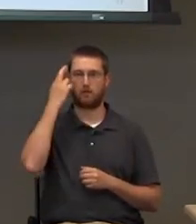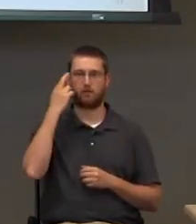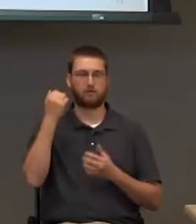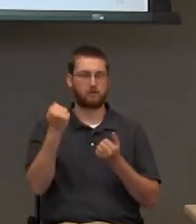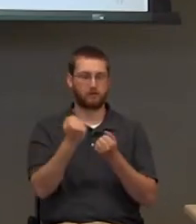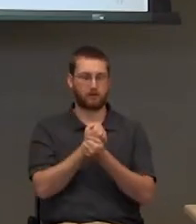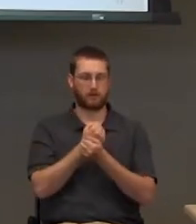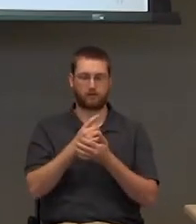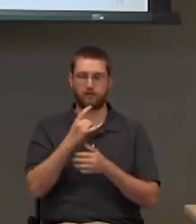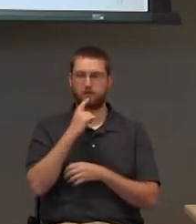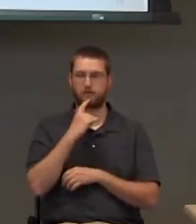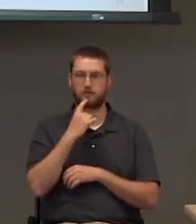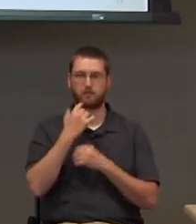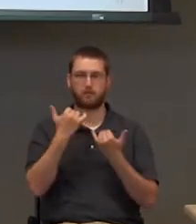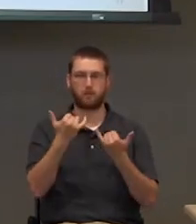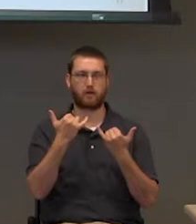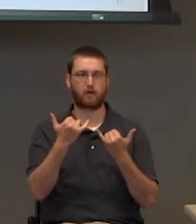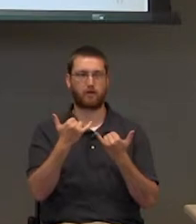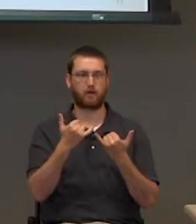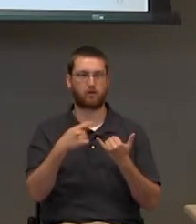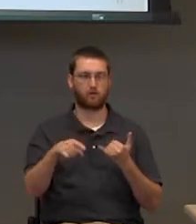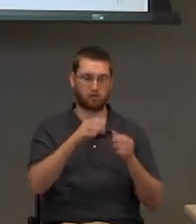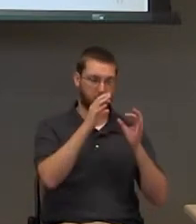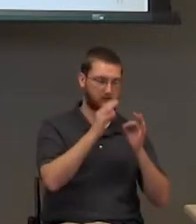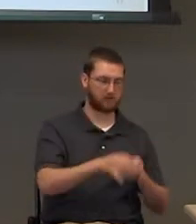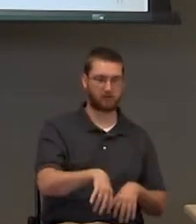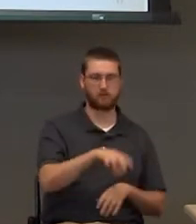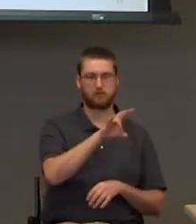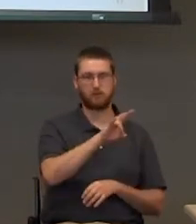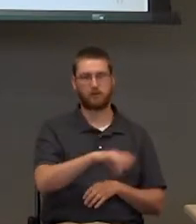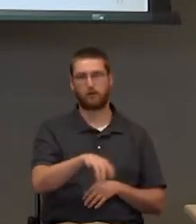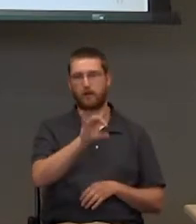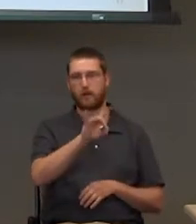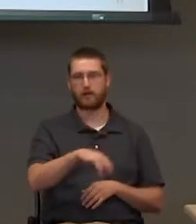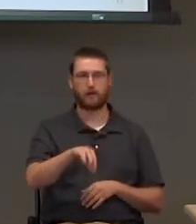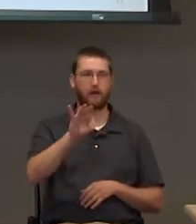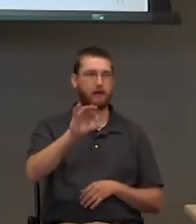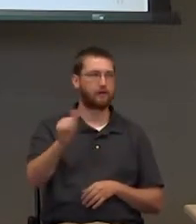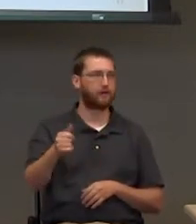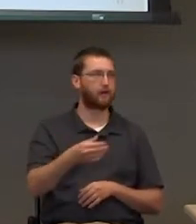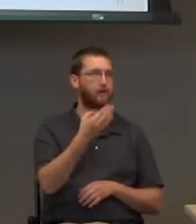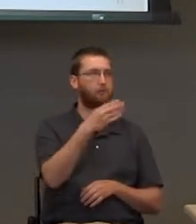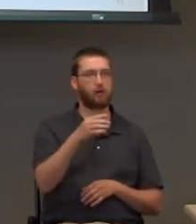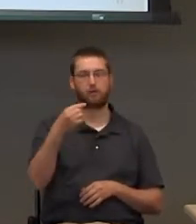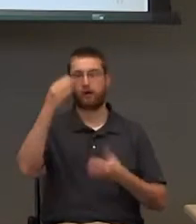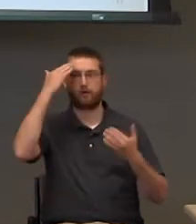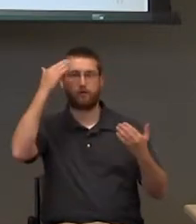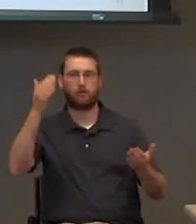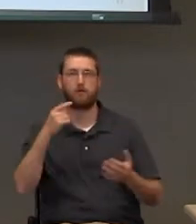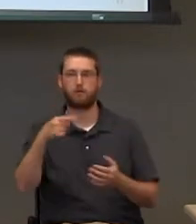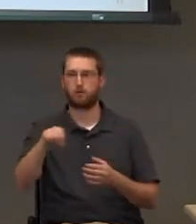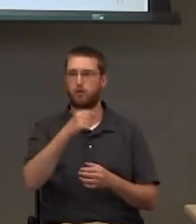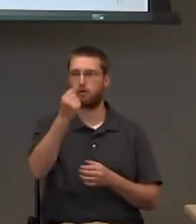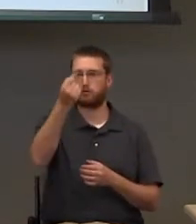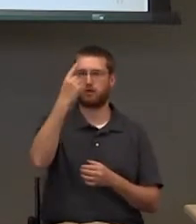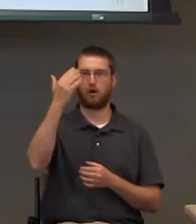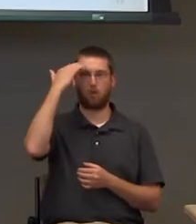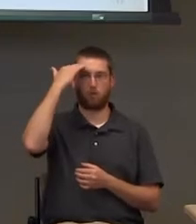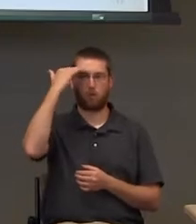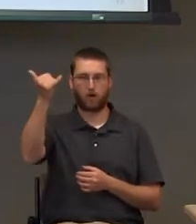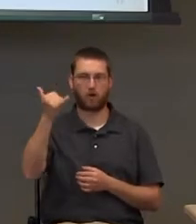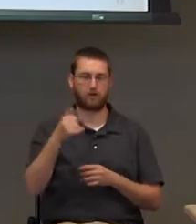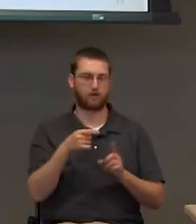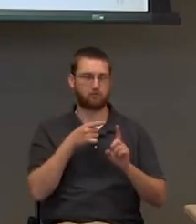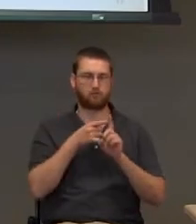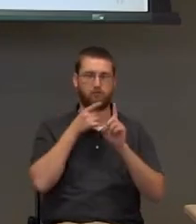what I'm saying. So as you make a decision on whether it's 7 or 8 or 9 or 10 or blue or green, is secondary to the fact that you understand why I'm saying this is the